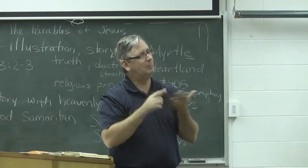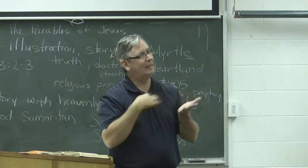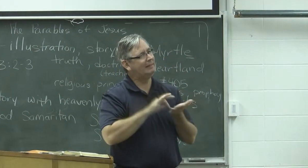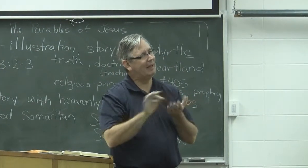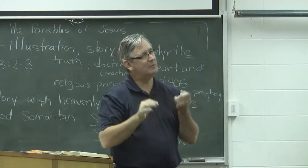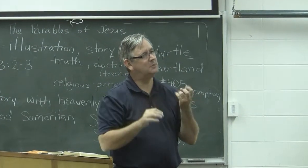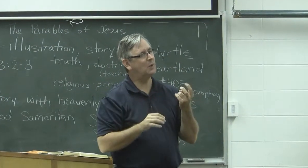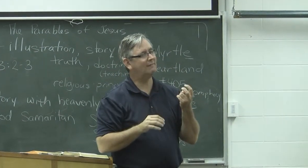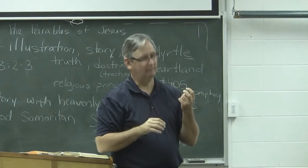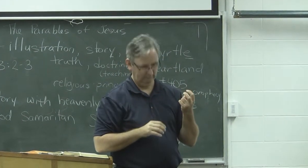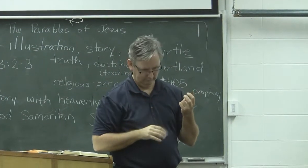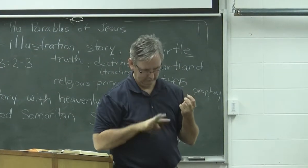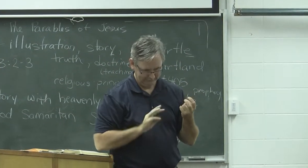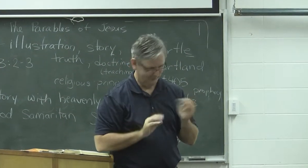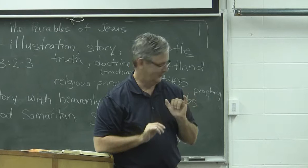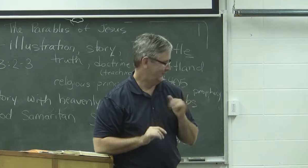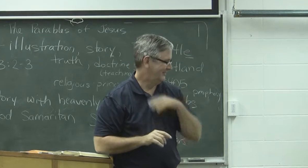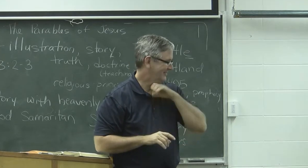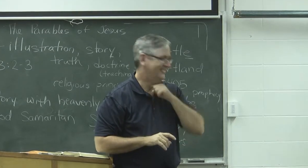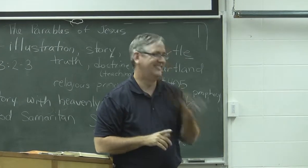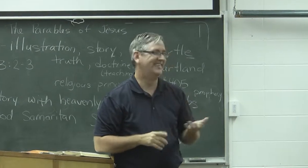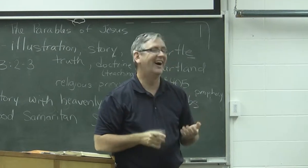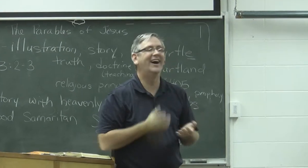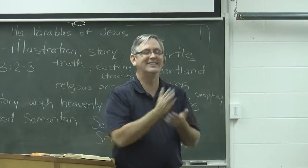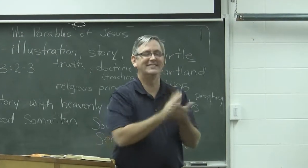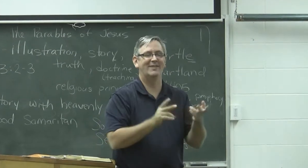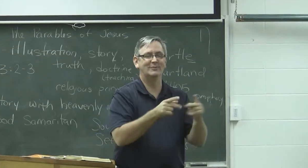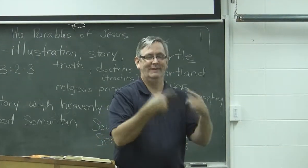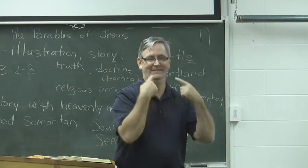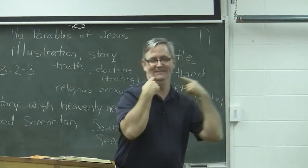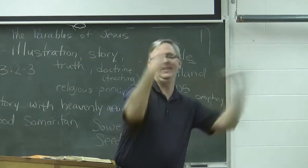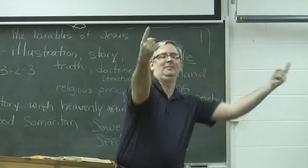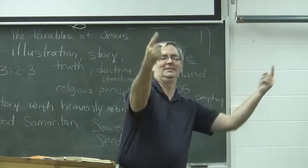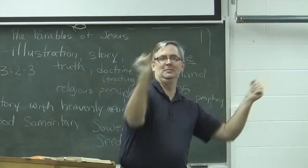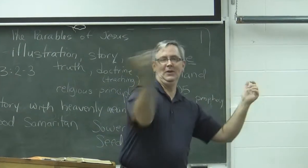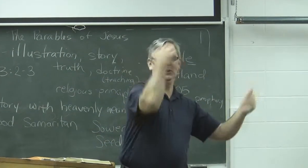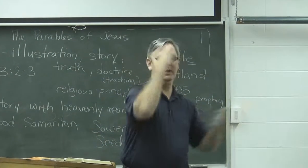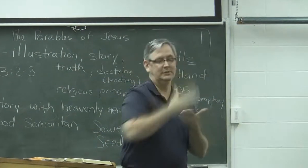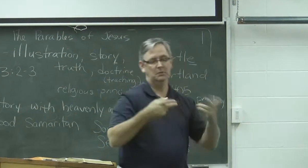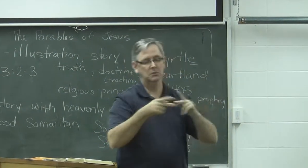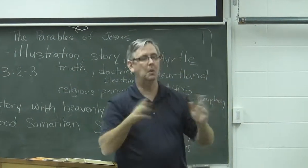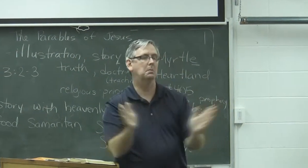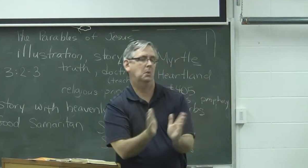I know a few of them, maybe 12 of them. There's still 46 more. There's still 46 in all. Many of them are